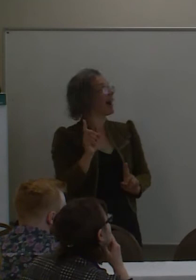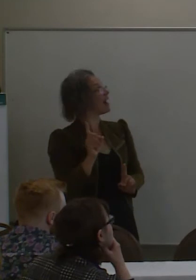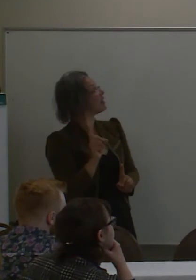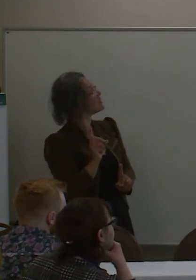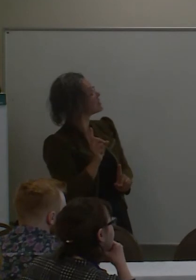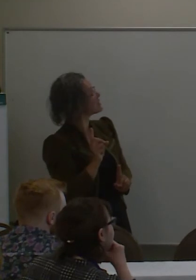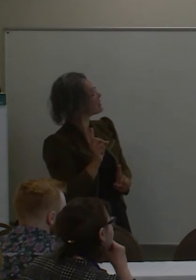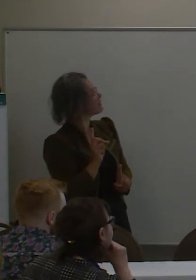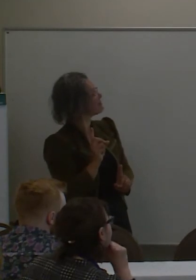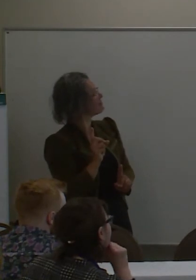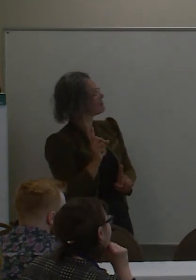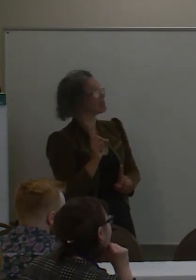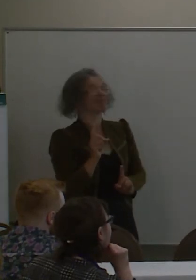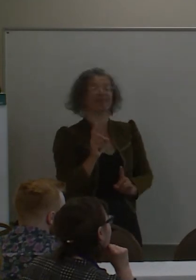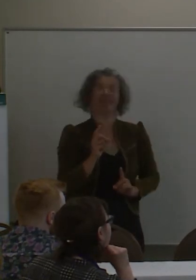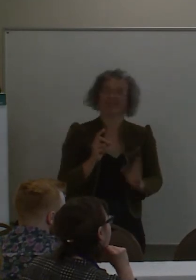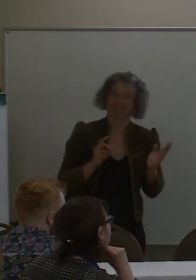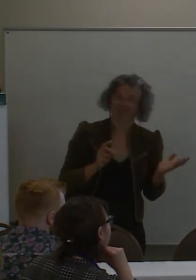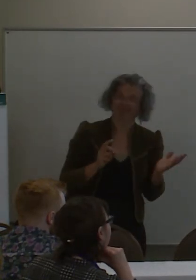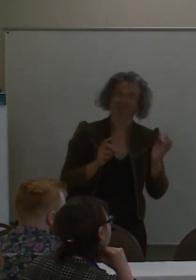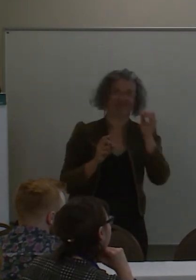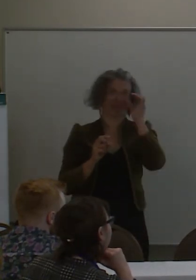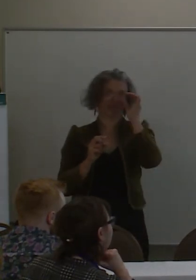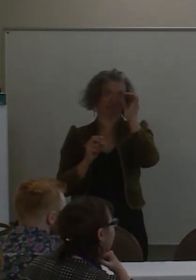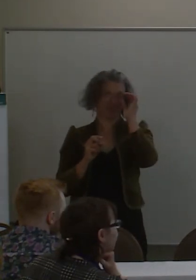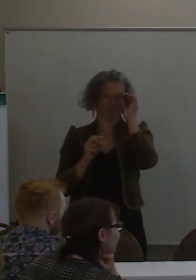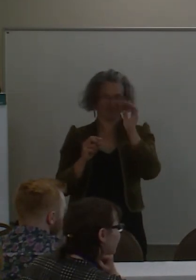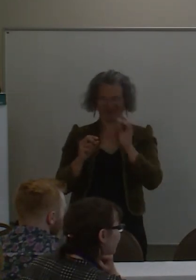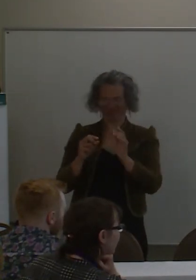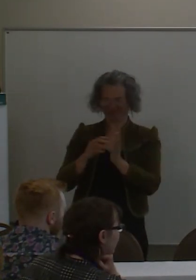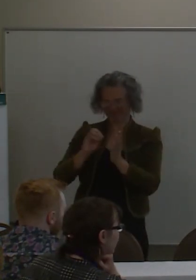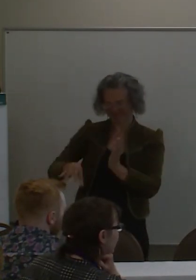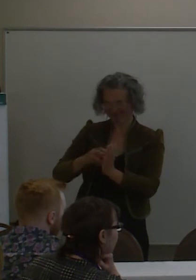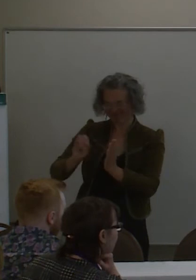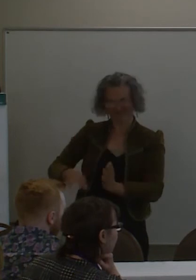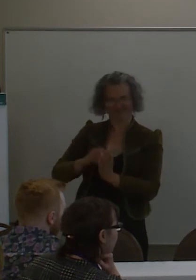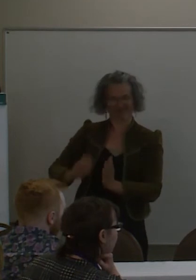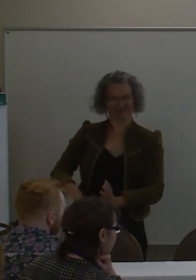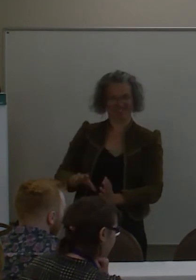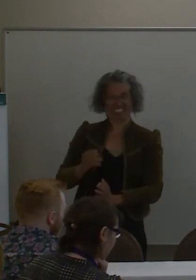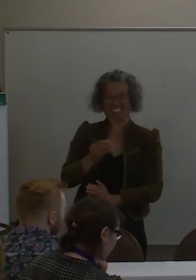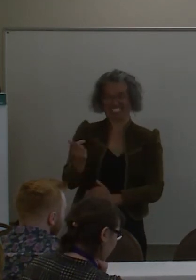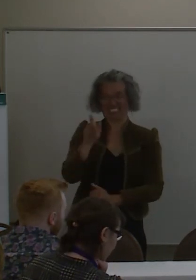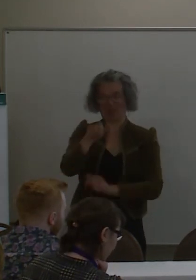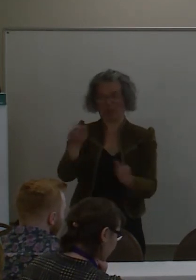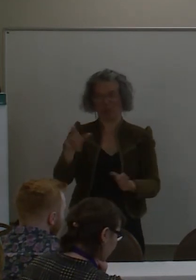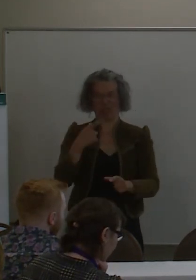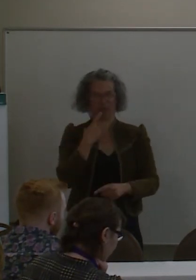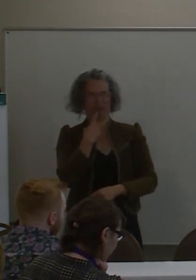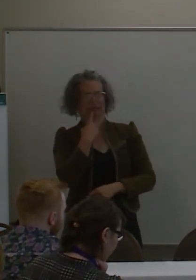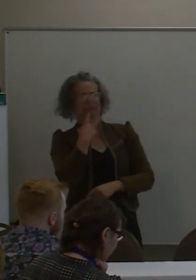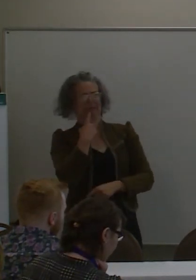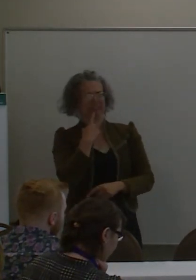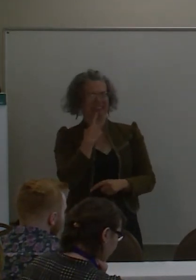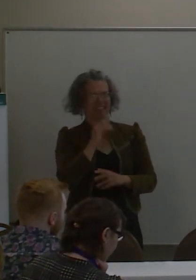maintaining your collection is, and to some people that's very frightening. I know there's different corporate cultures around